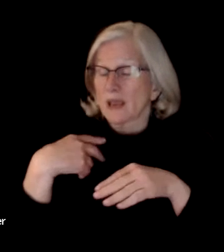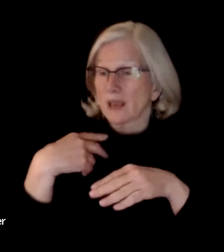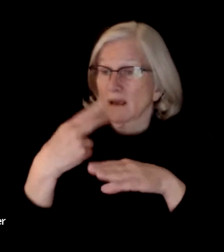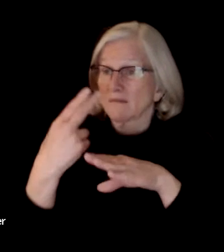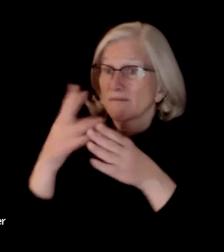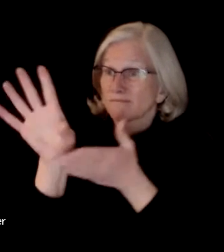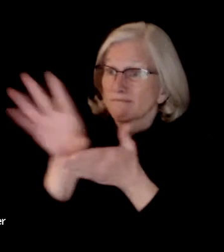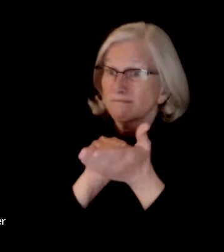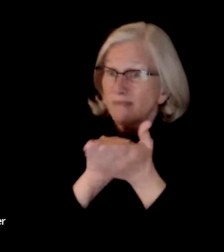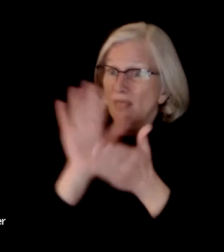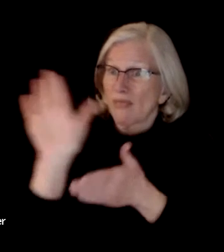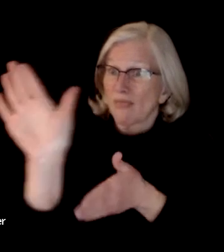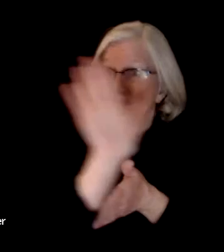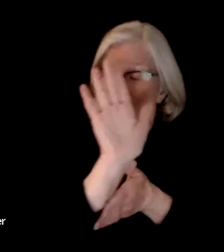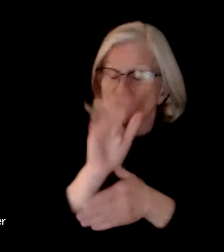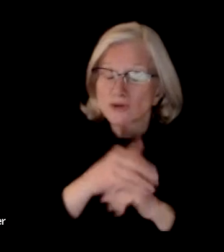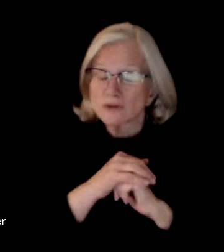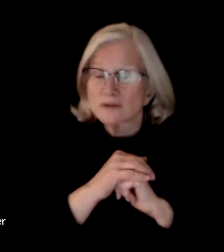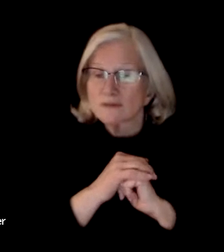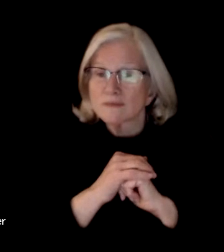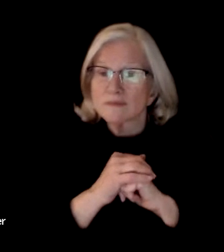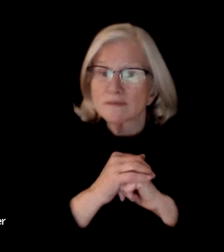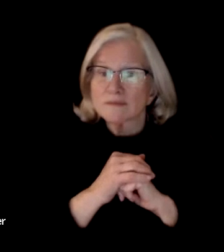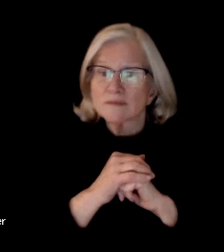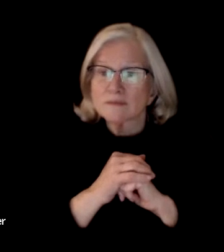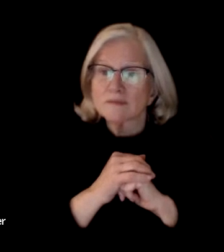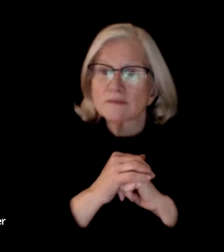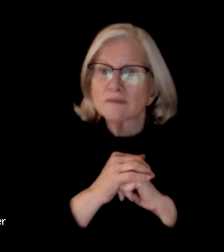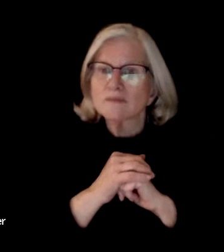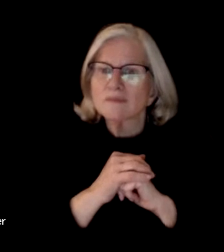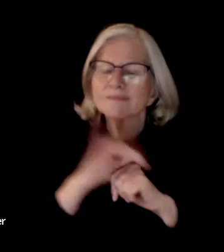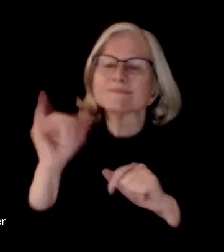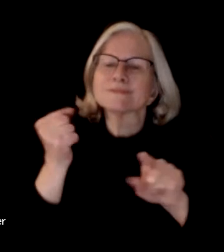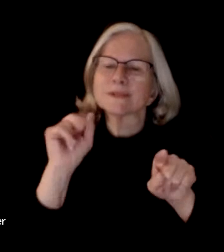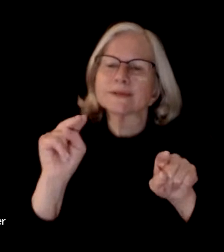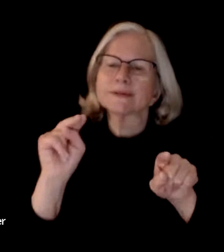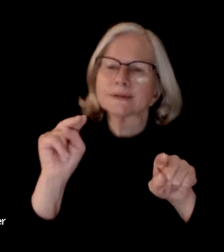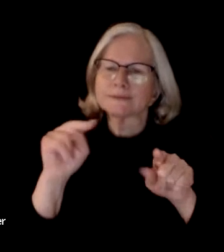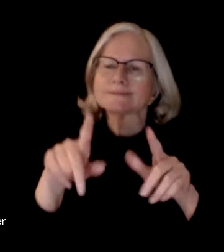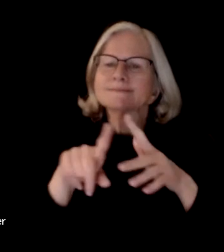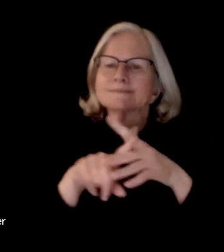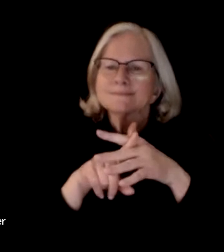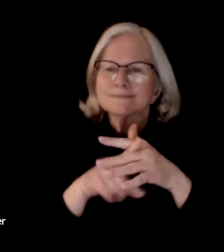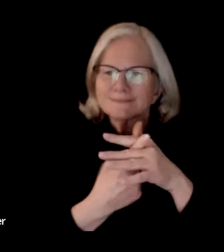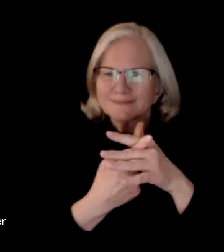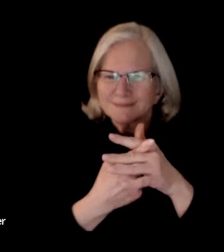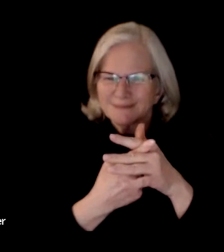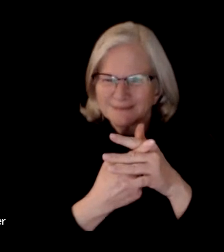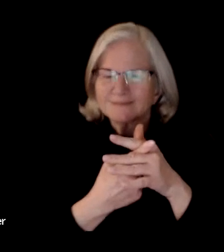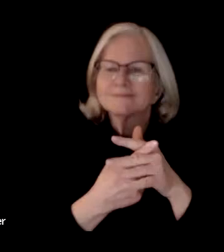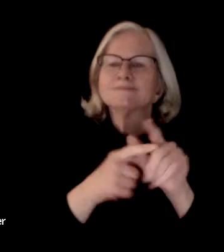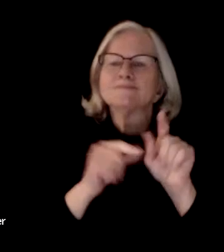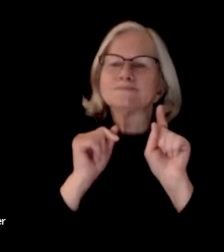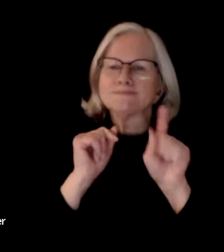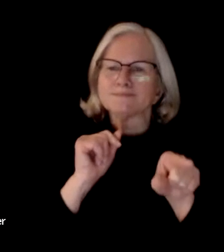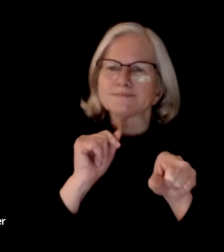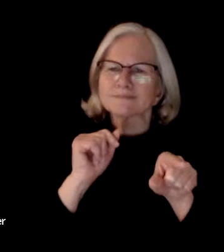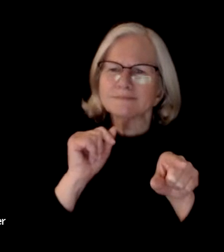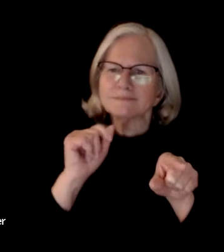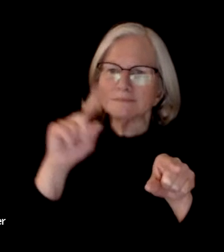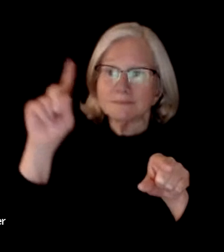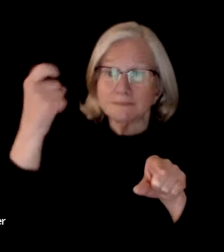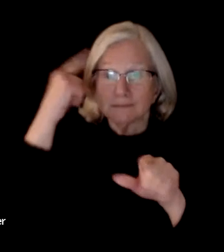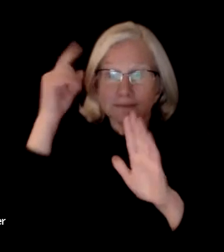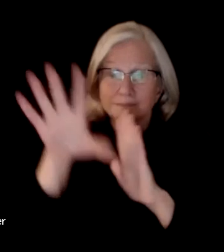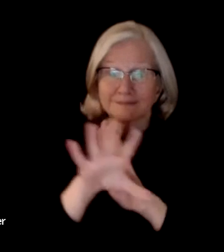Terry, this is Jan. I'll start and then invite Chris to comment as well. I think as the governor mentioned on one of our calls